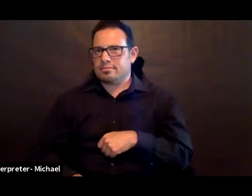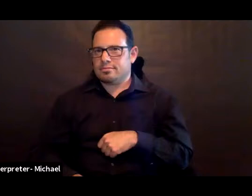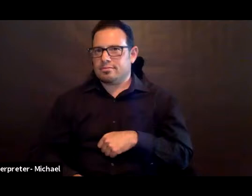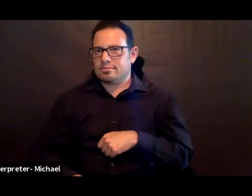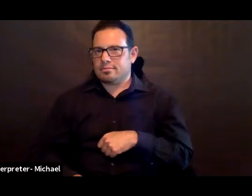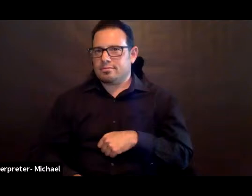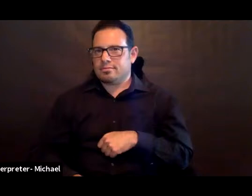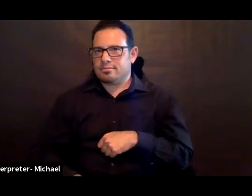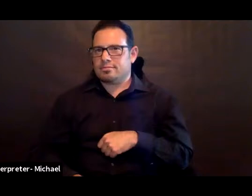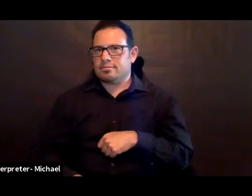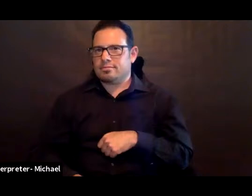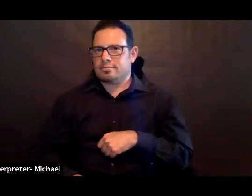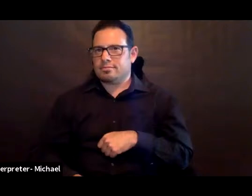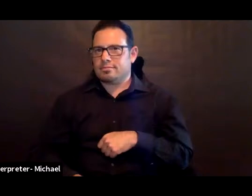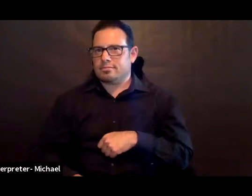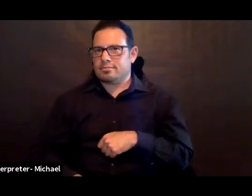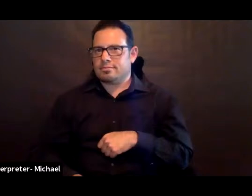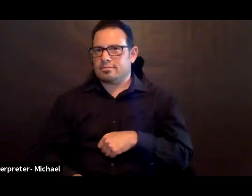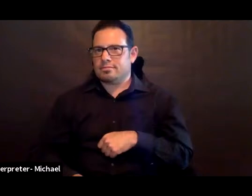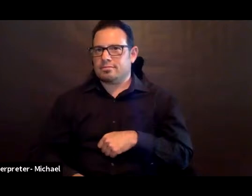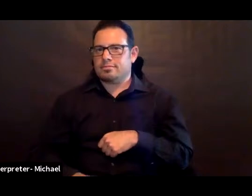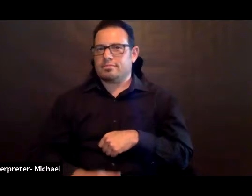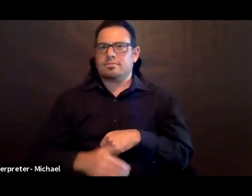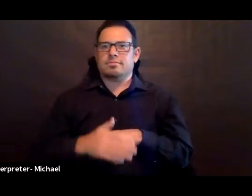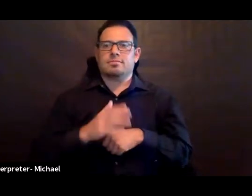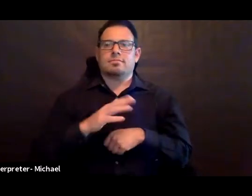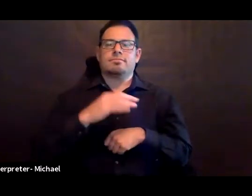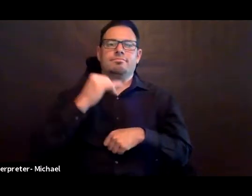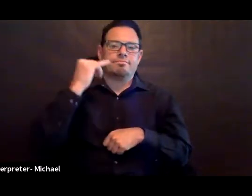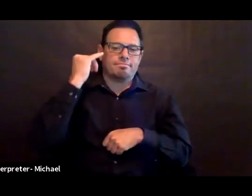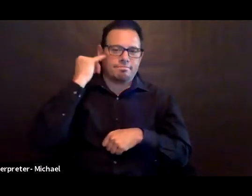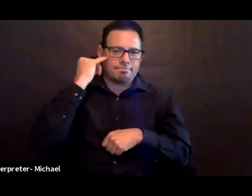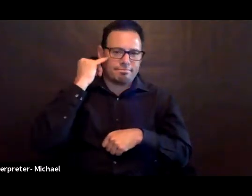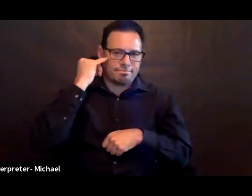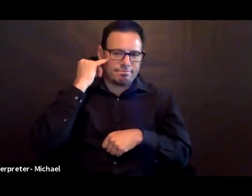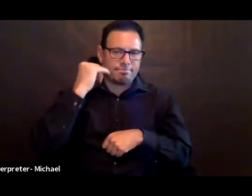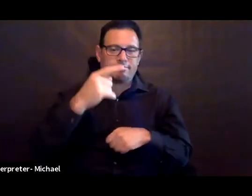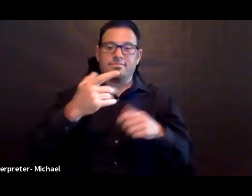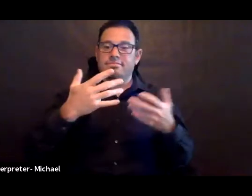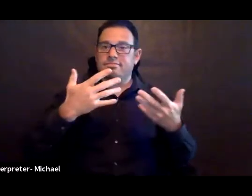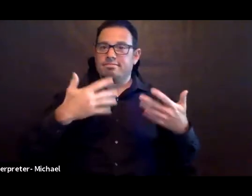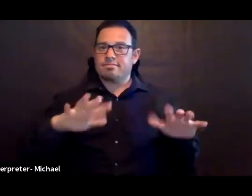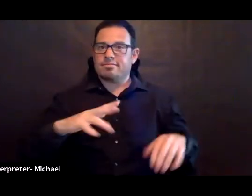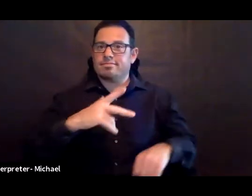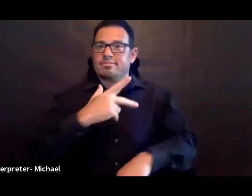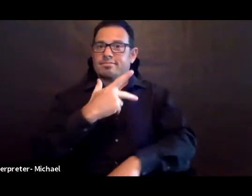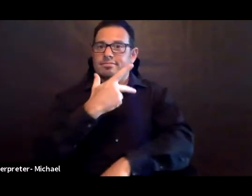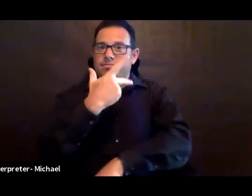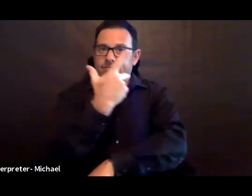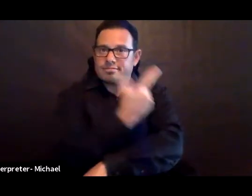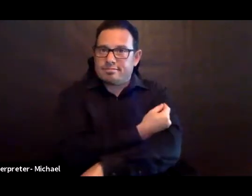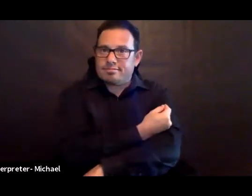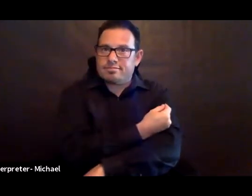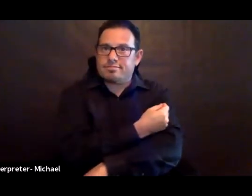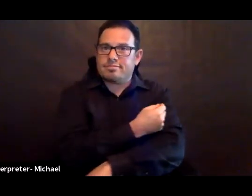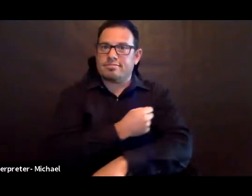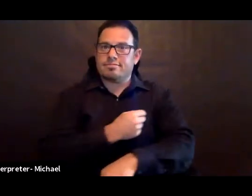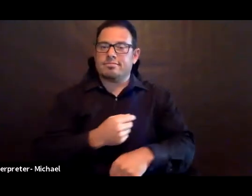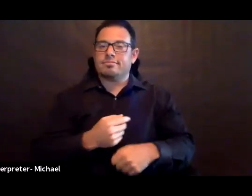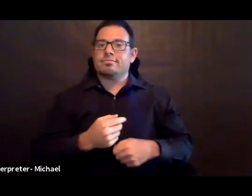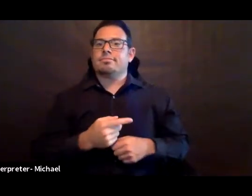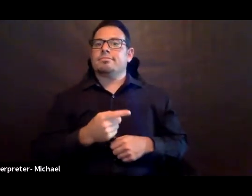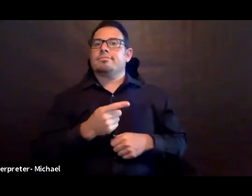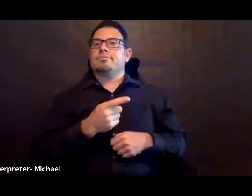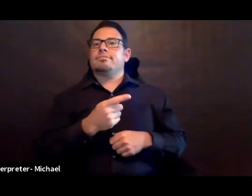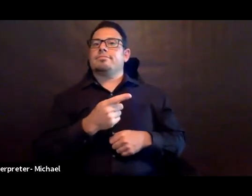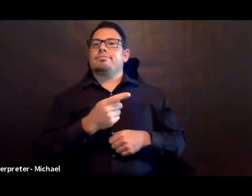more pressure on your immunity. So I think that, what we're seeing with the